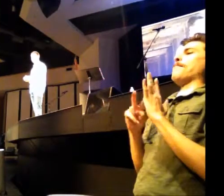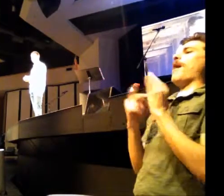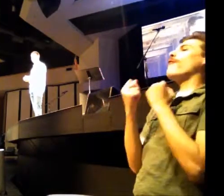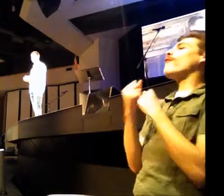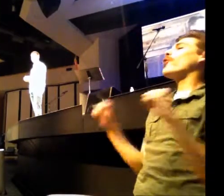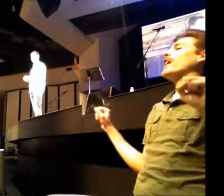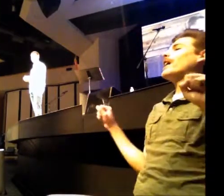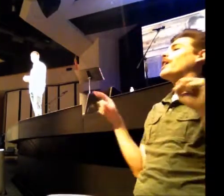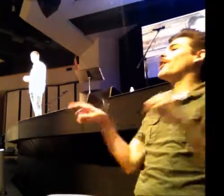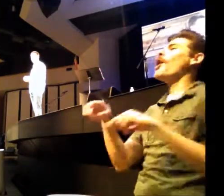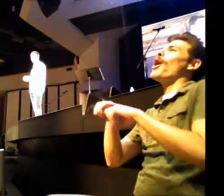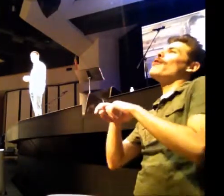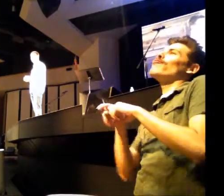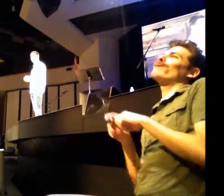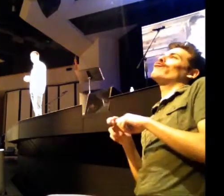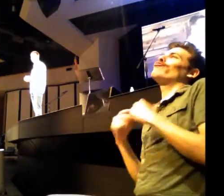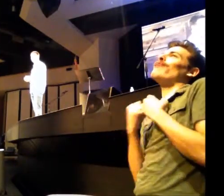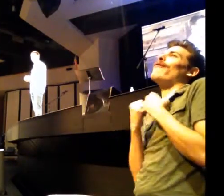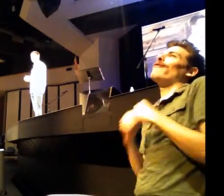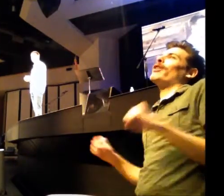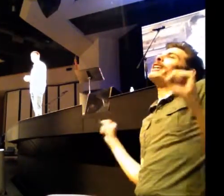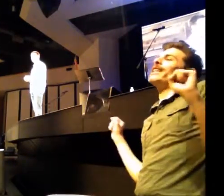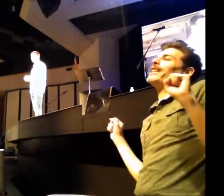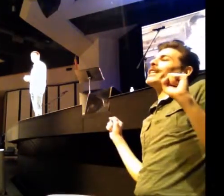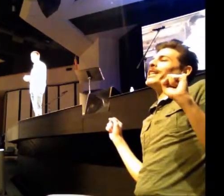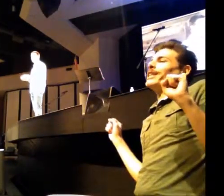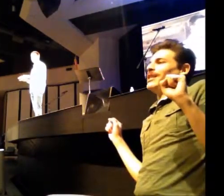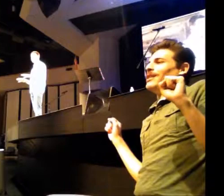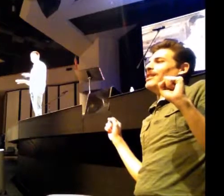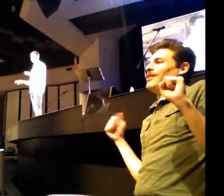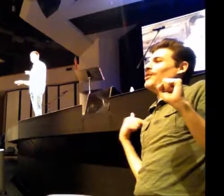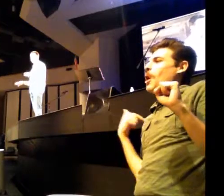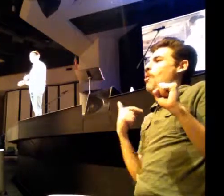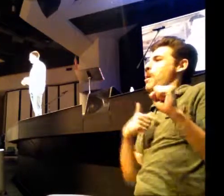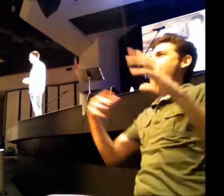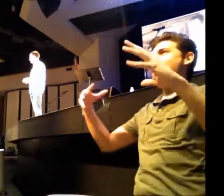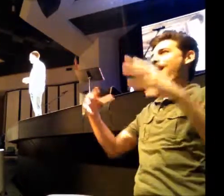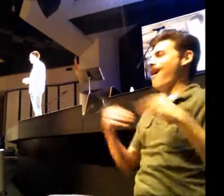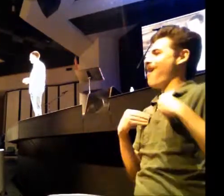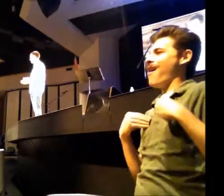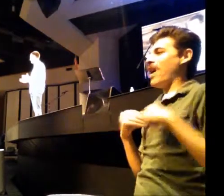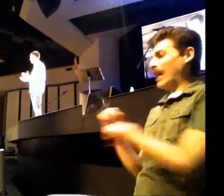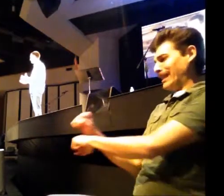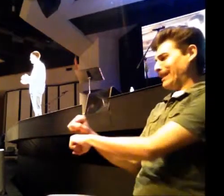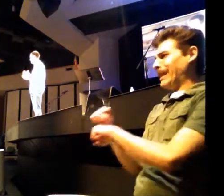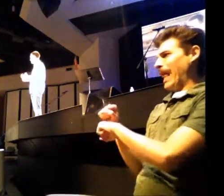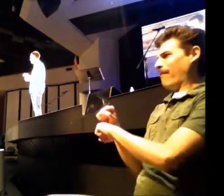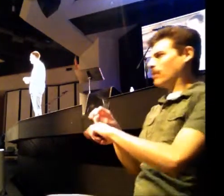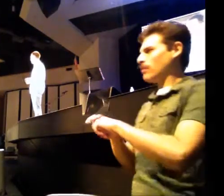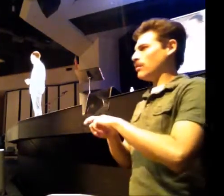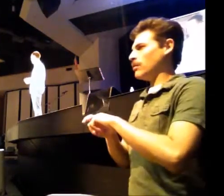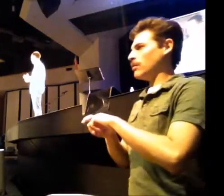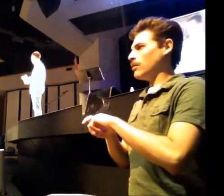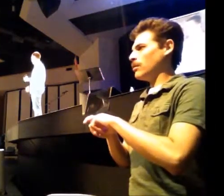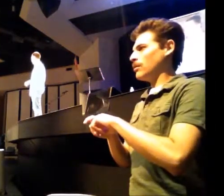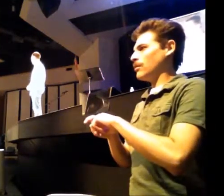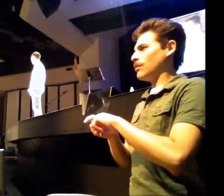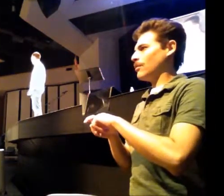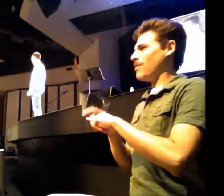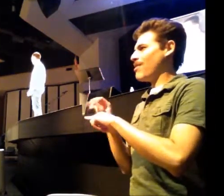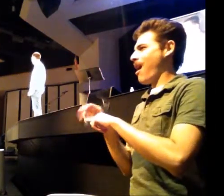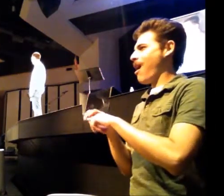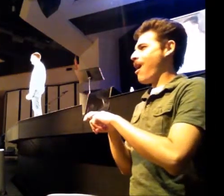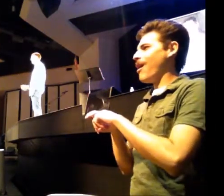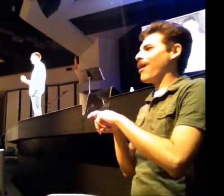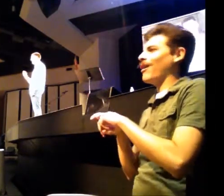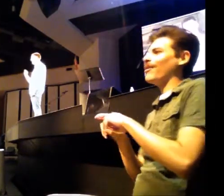It's a declaration of freedom. And slaves weren't allowed to do that, and so to sit in that posture to consume that